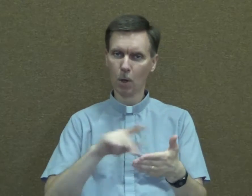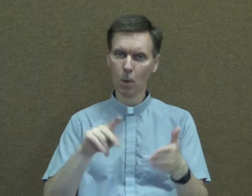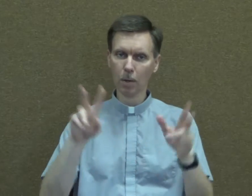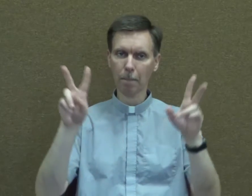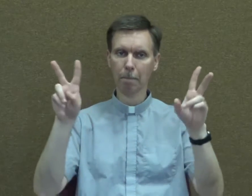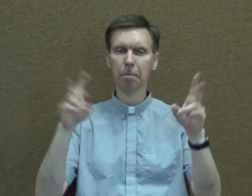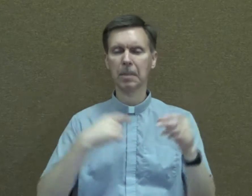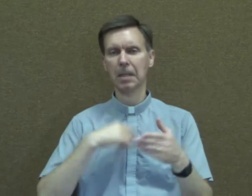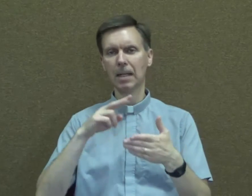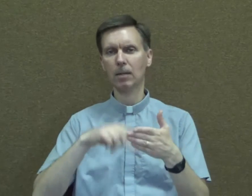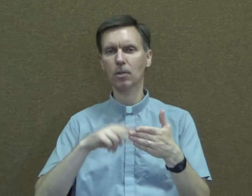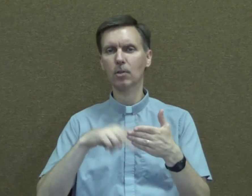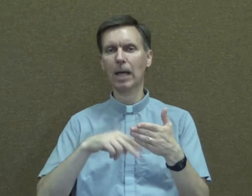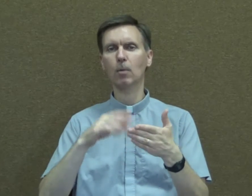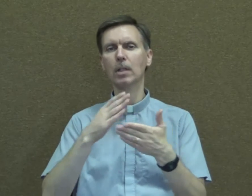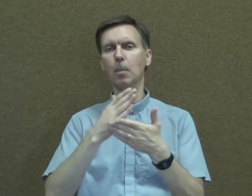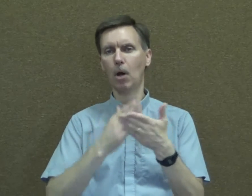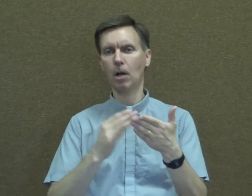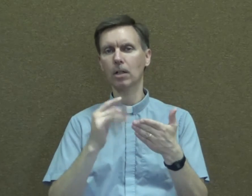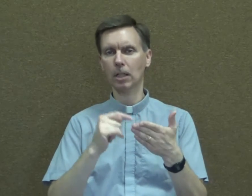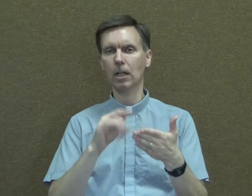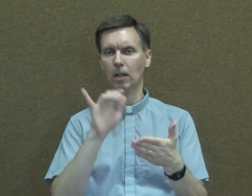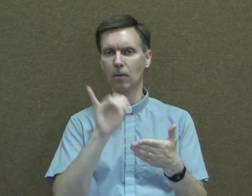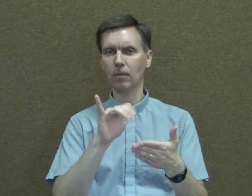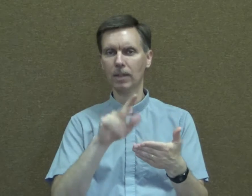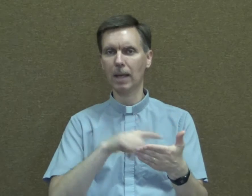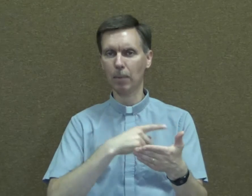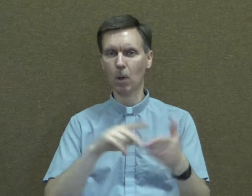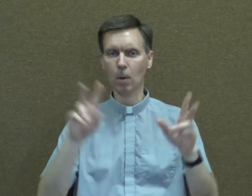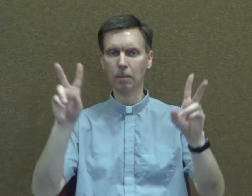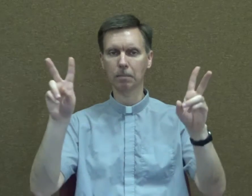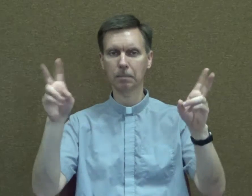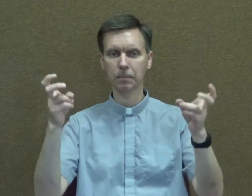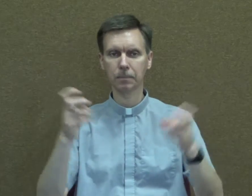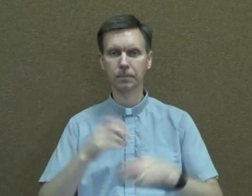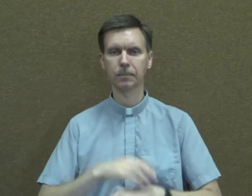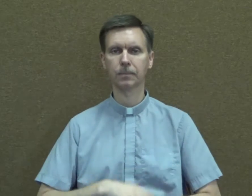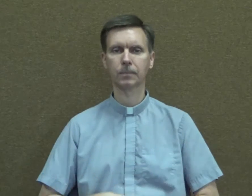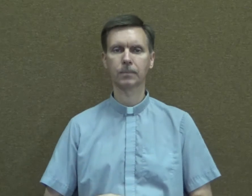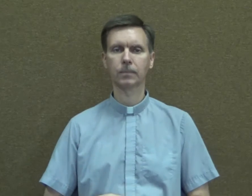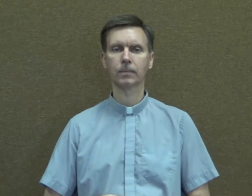poem, and I'll read part of that poem.